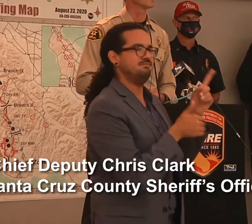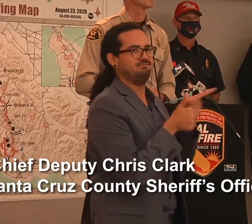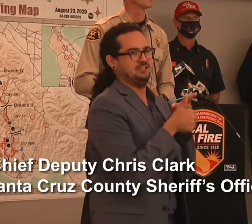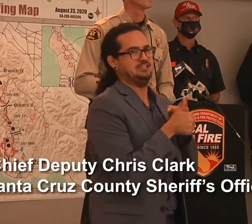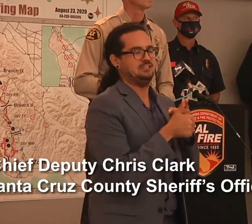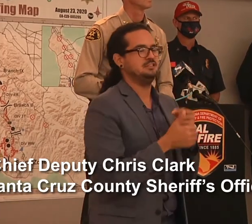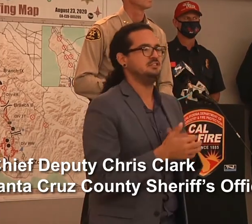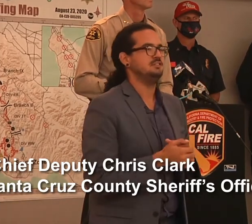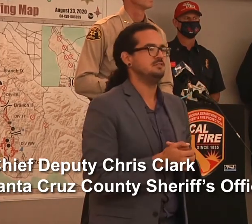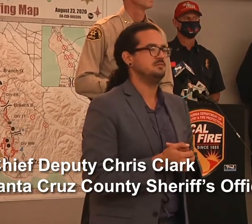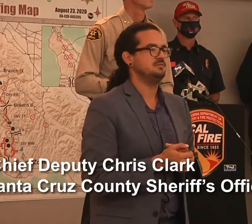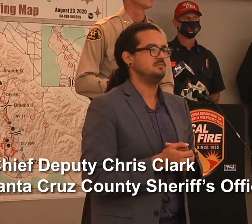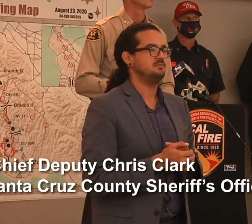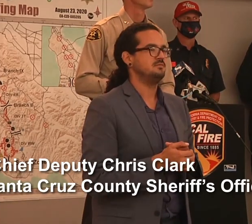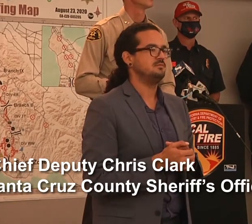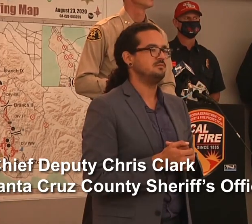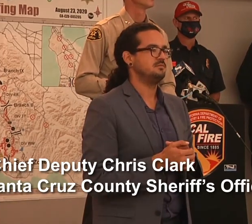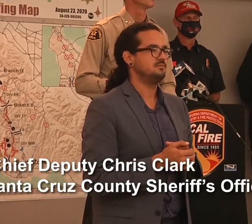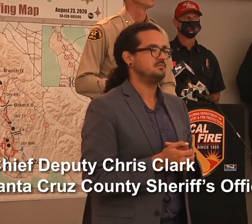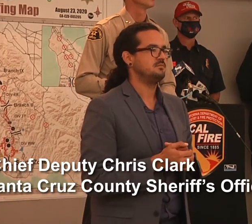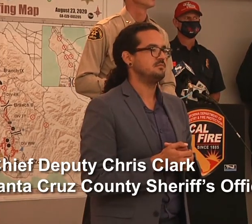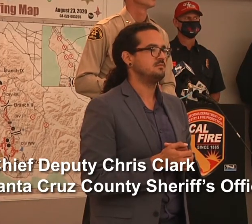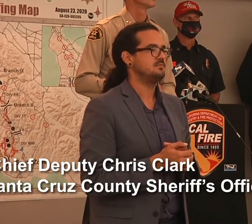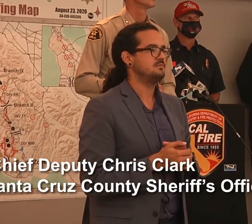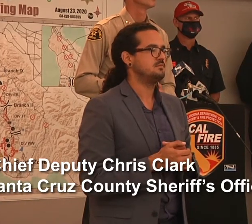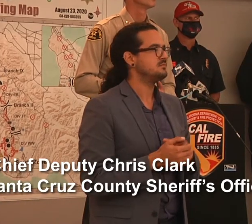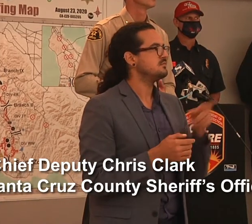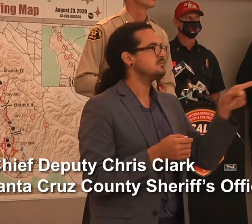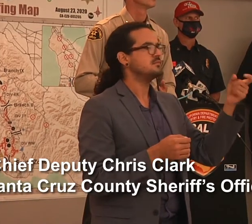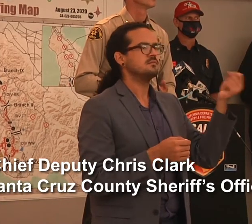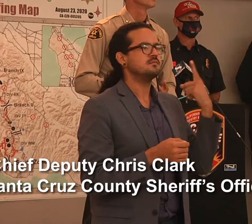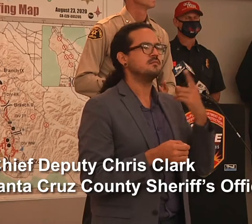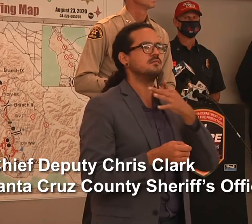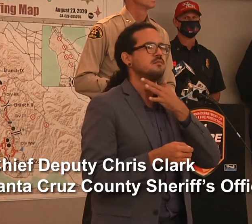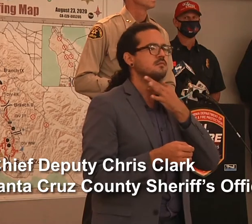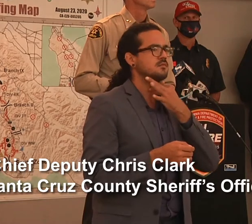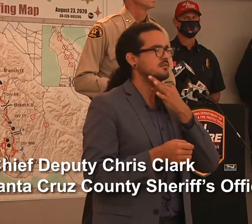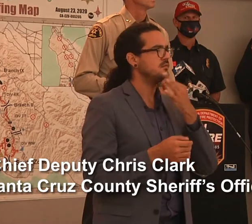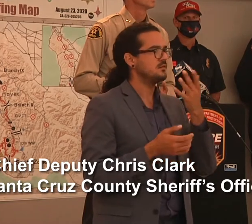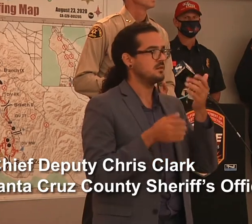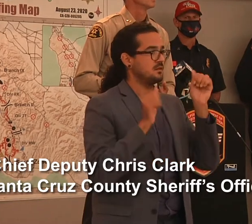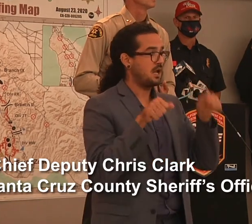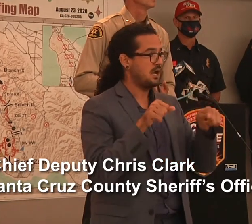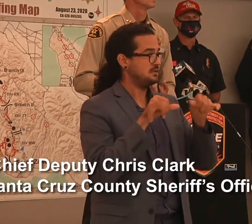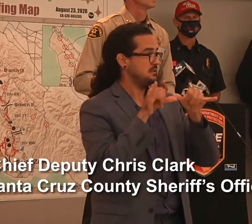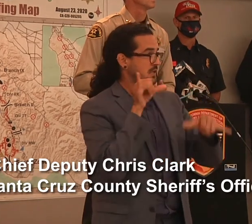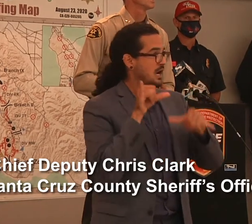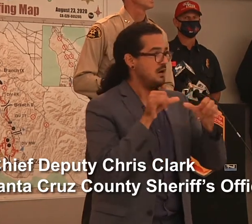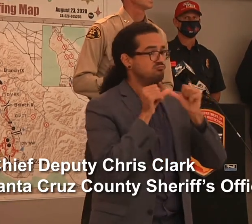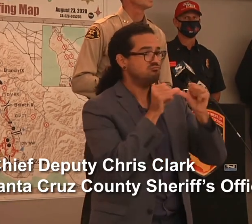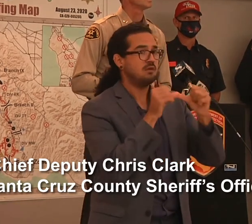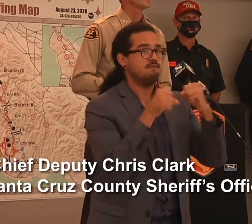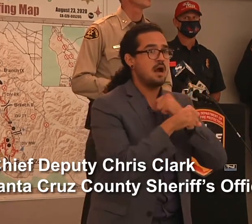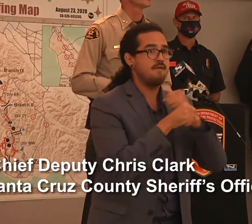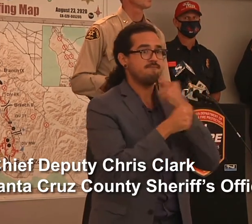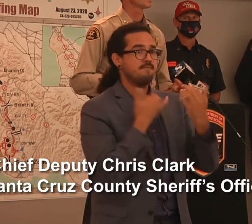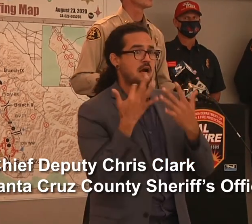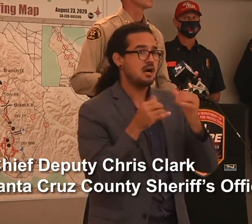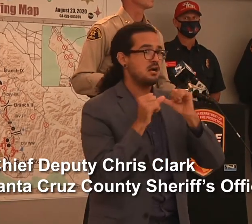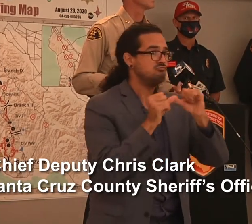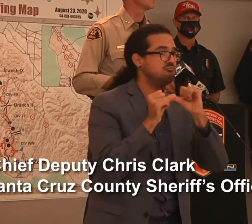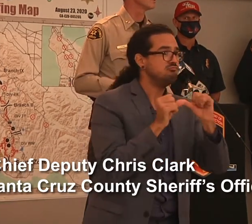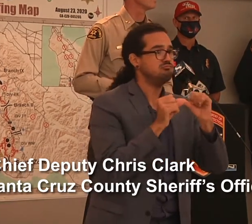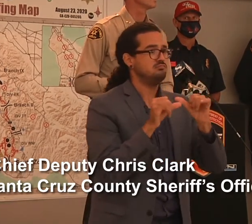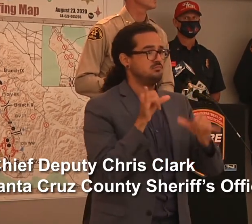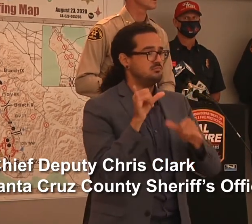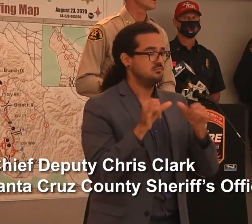along. Any idea if he was one of the people trying to stay behind and fight the fire, or did he not get out of the situation? That's something we're working